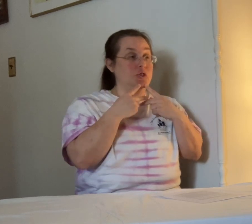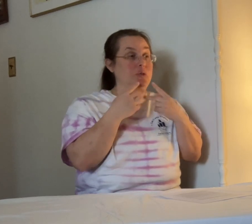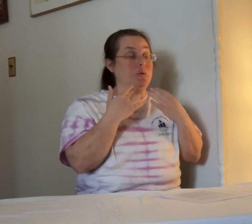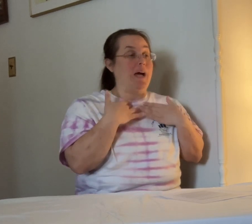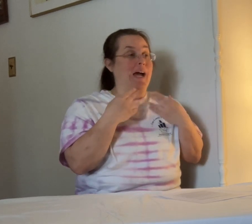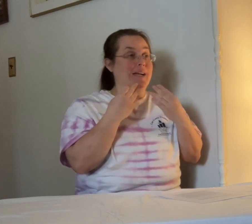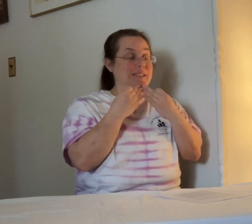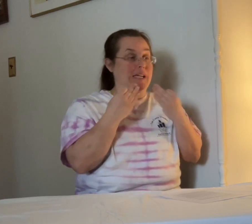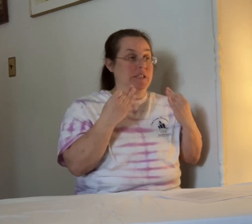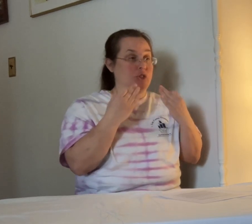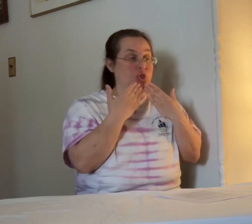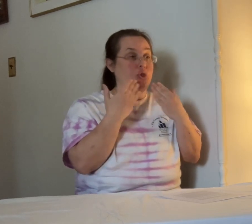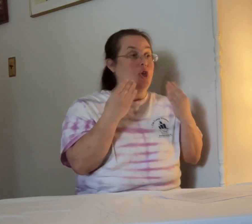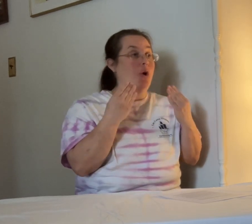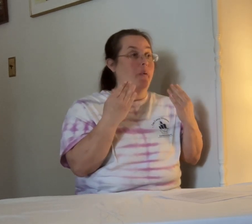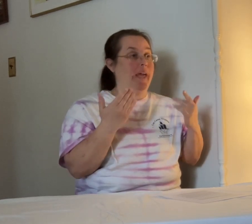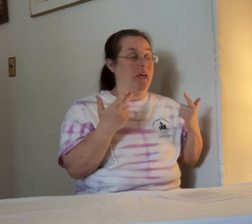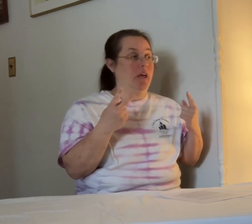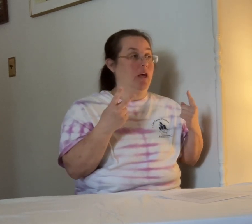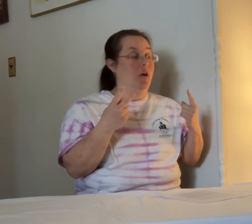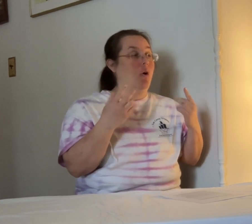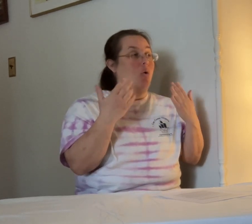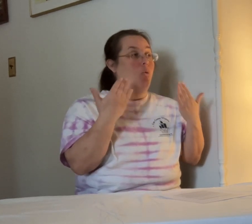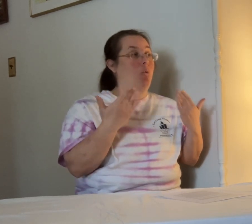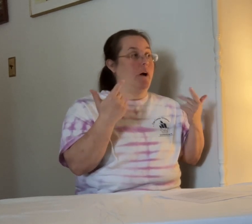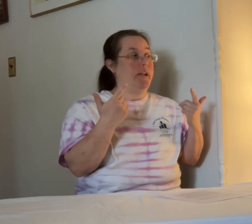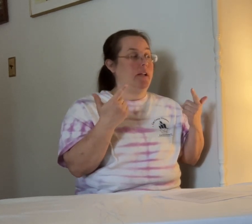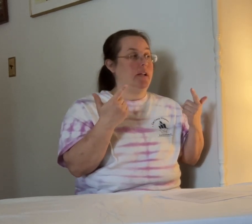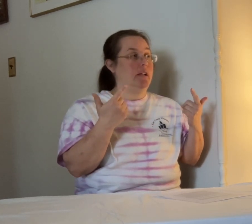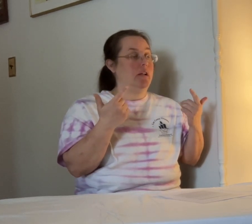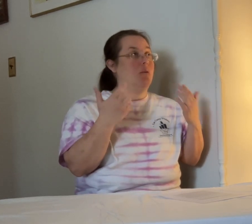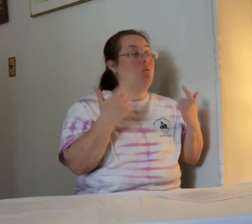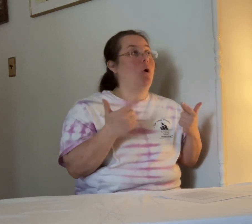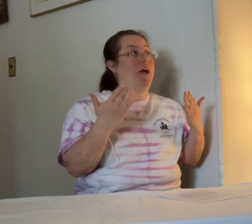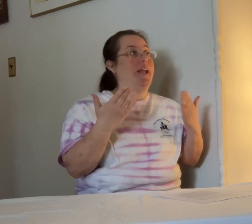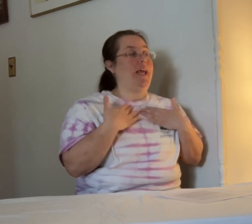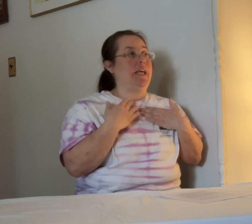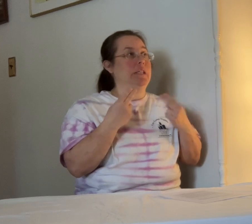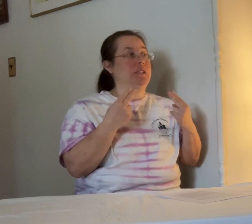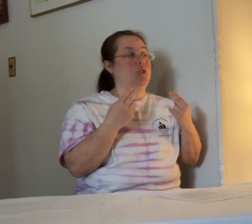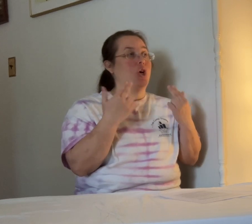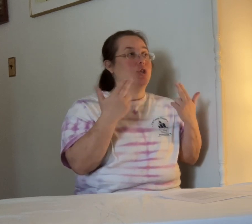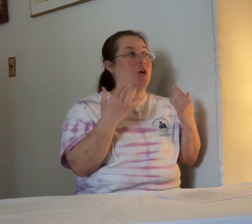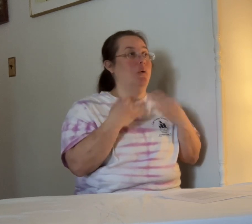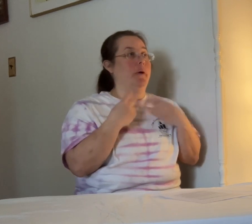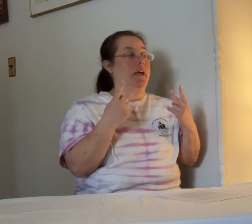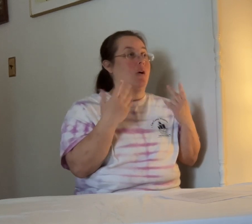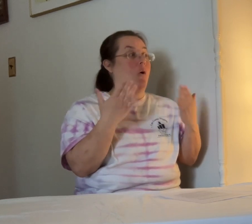you access to knowing what is going on.